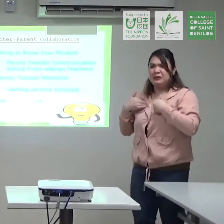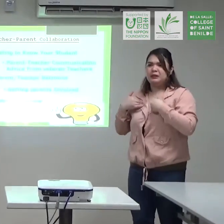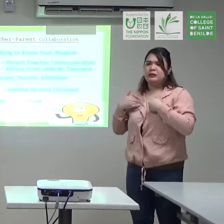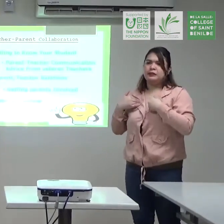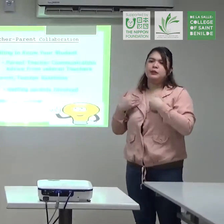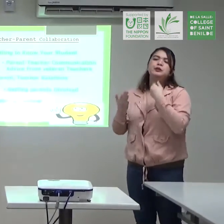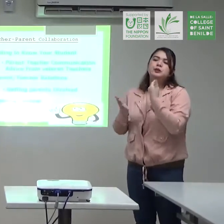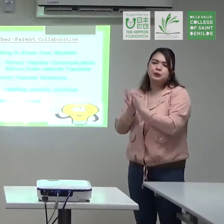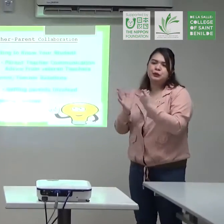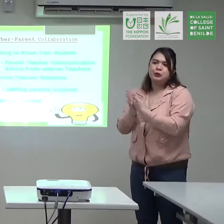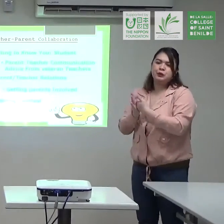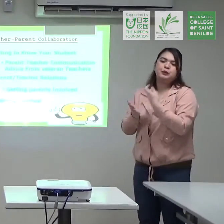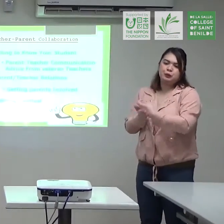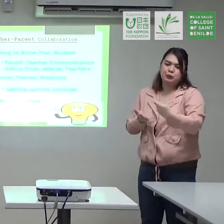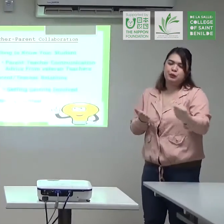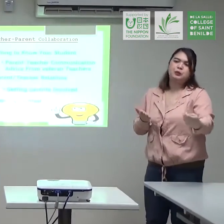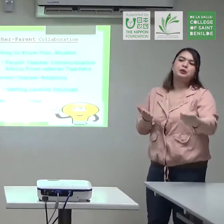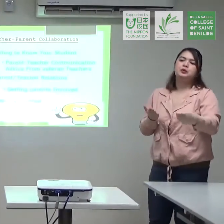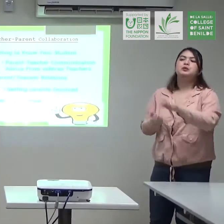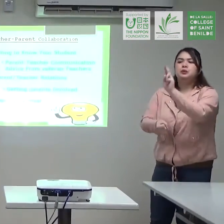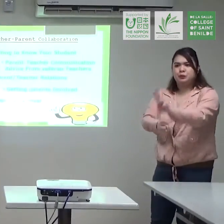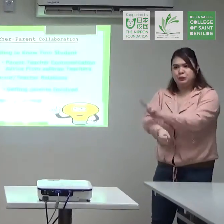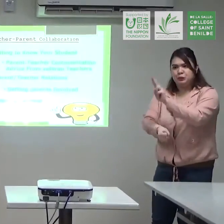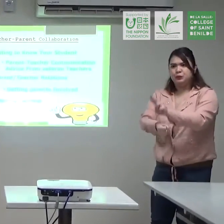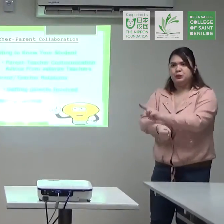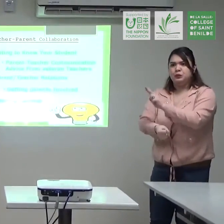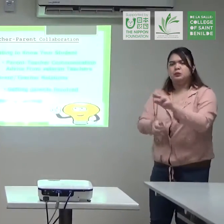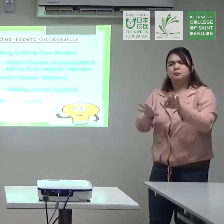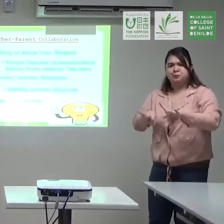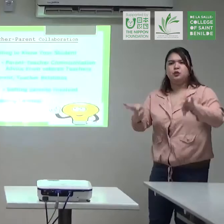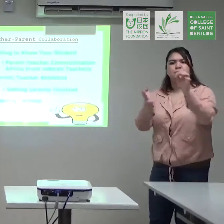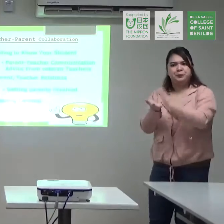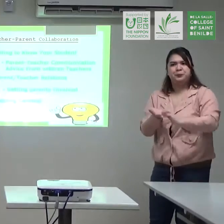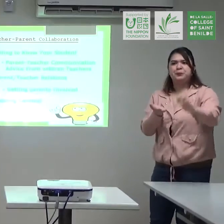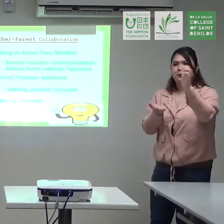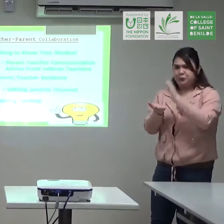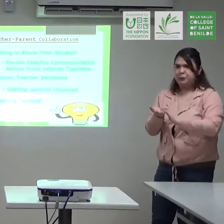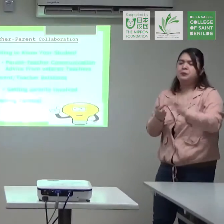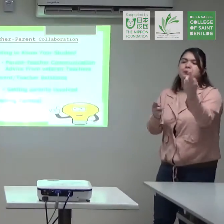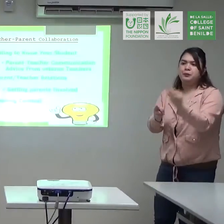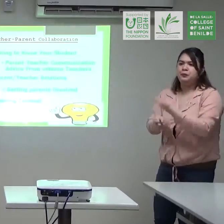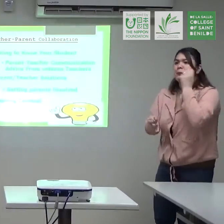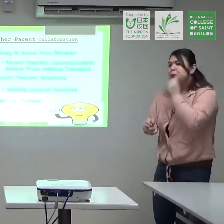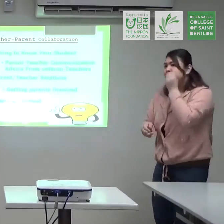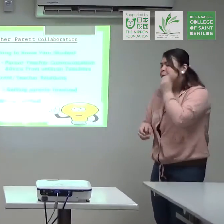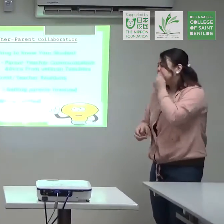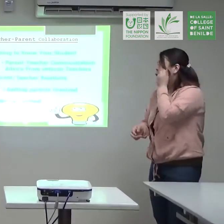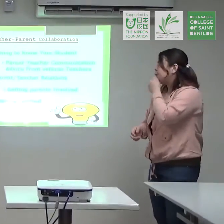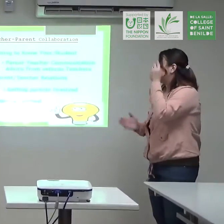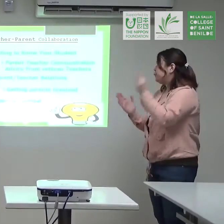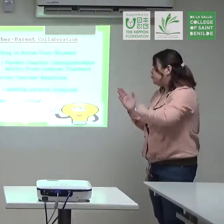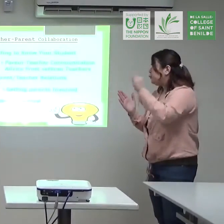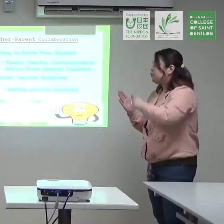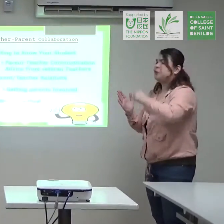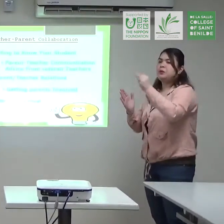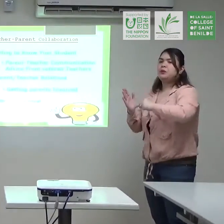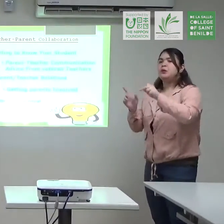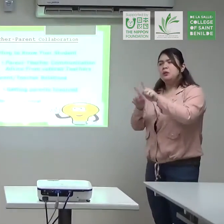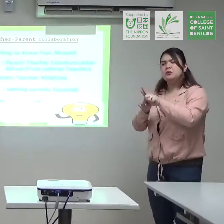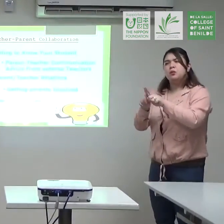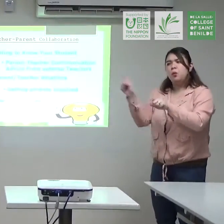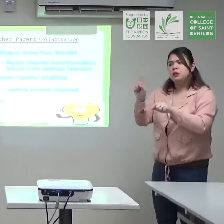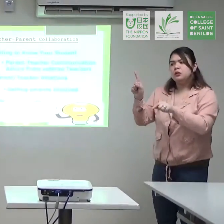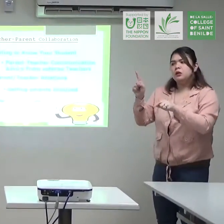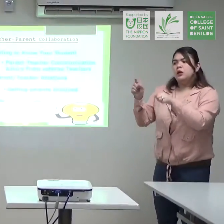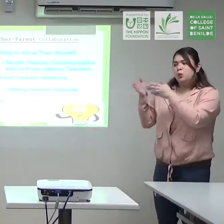tool to learn. So come up with a reading carnival regularly. Vary the strategy and the